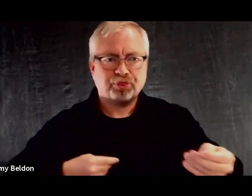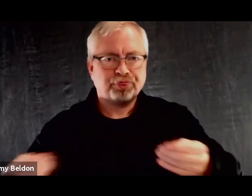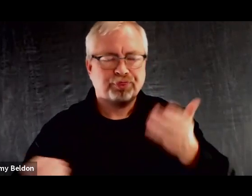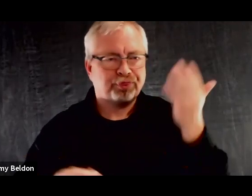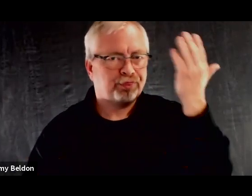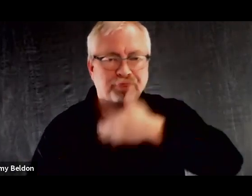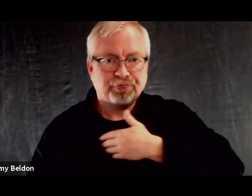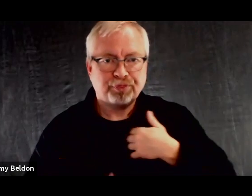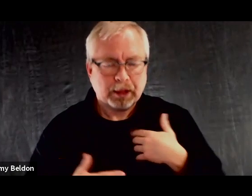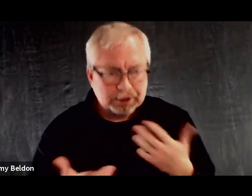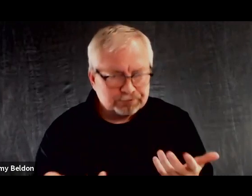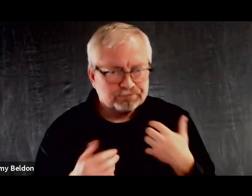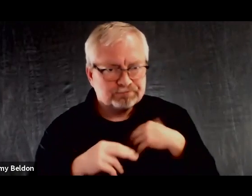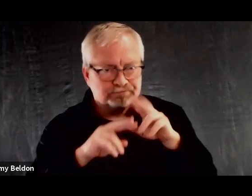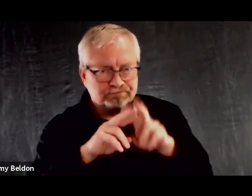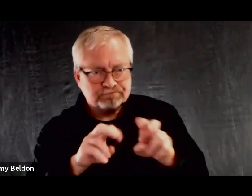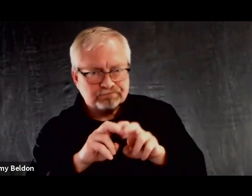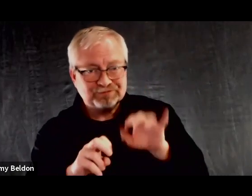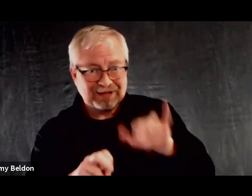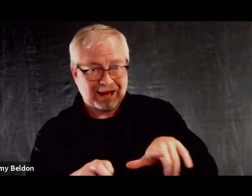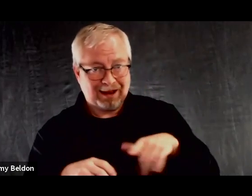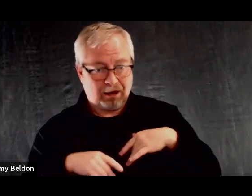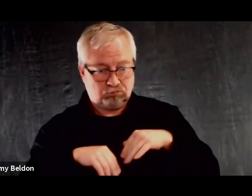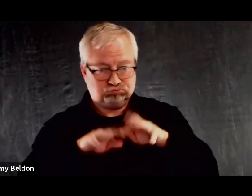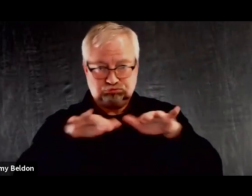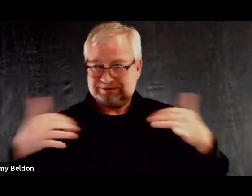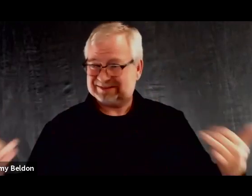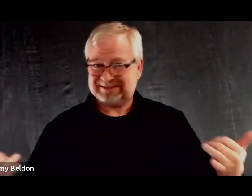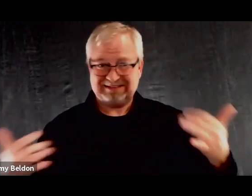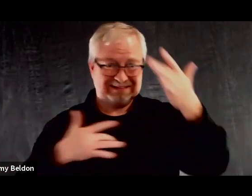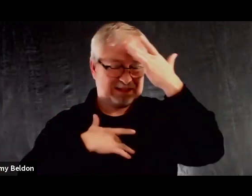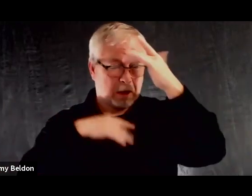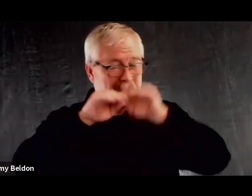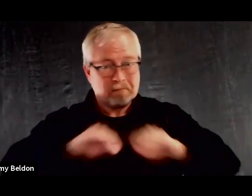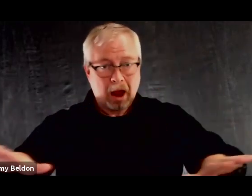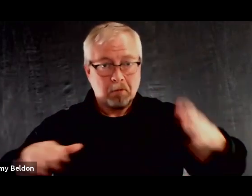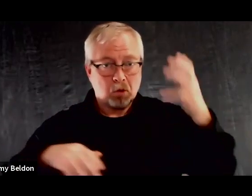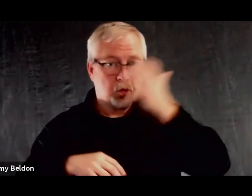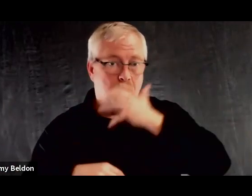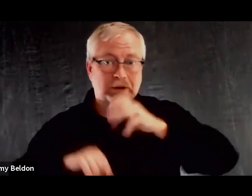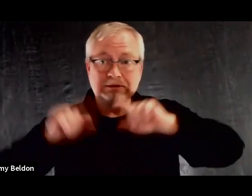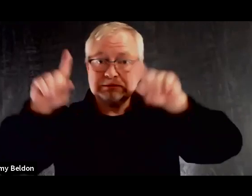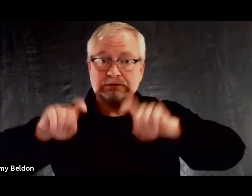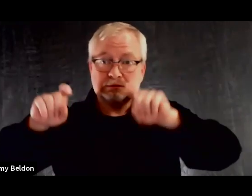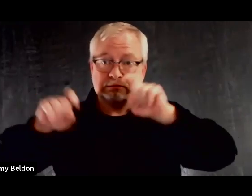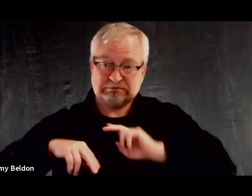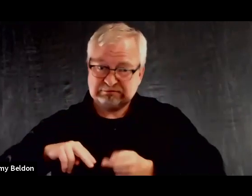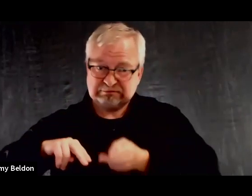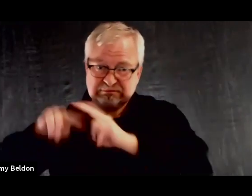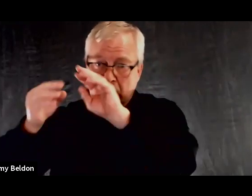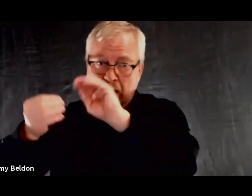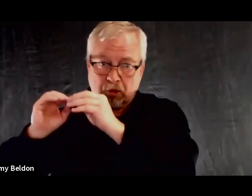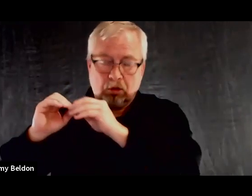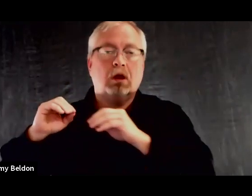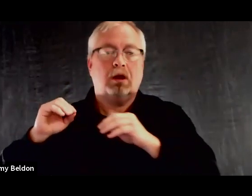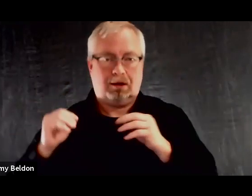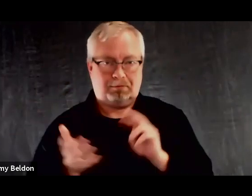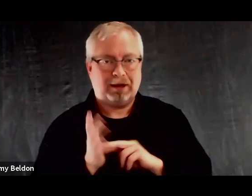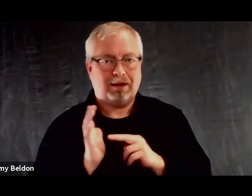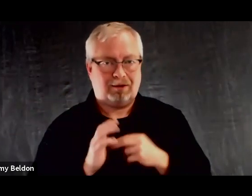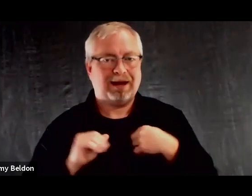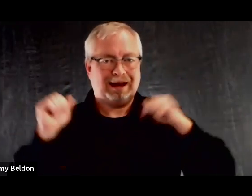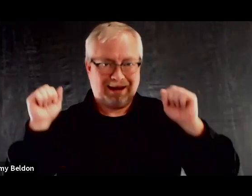this pandemic and as our testing capacity increases, those will all be goals that we have. But right